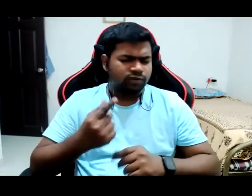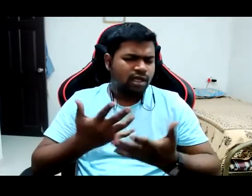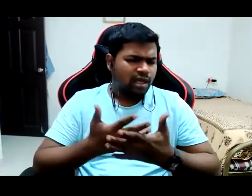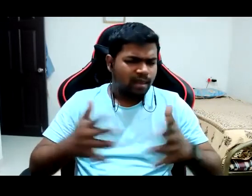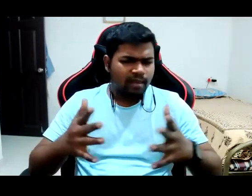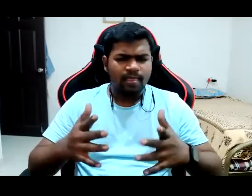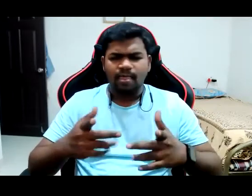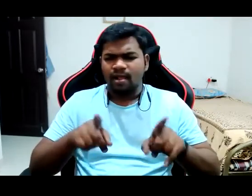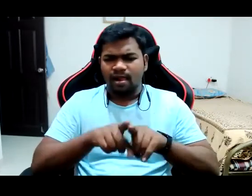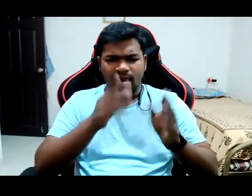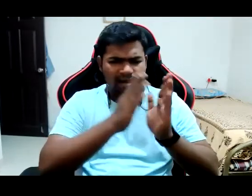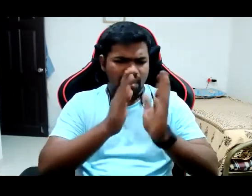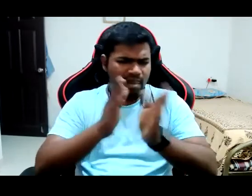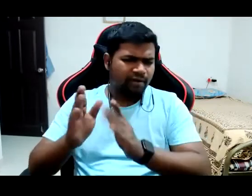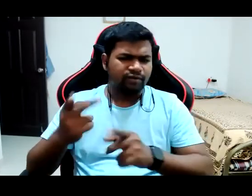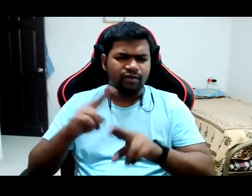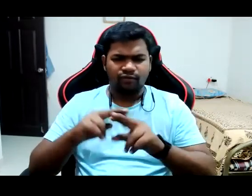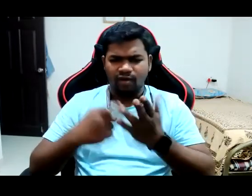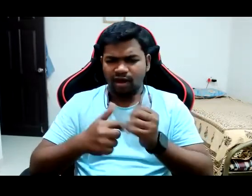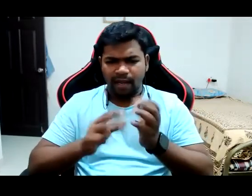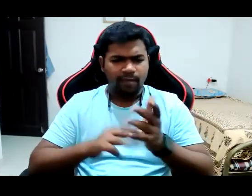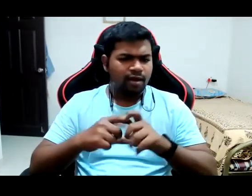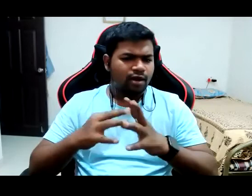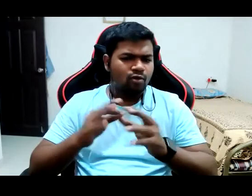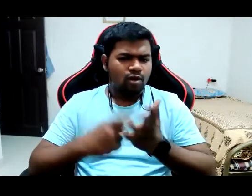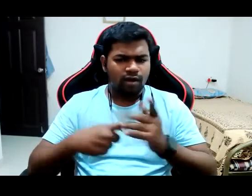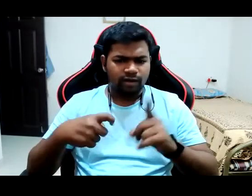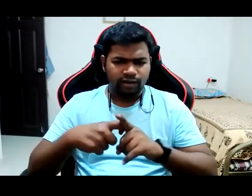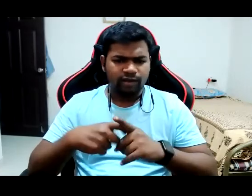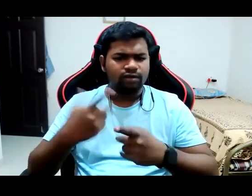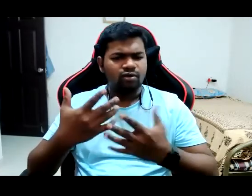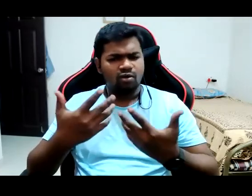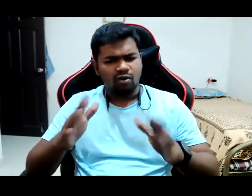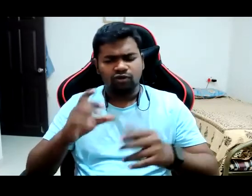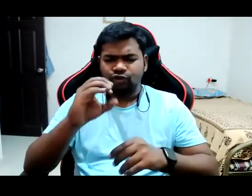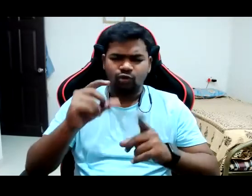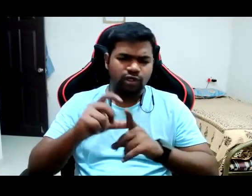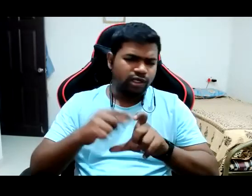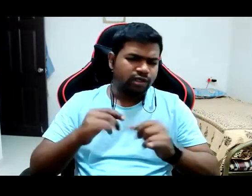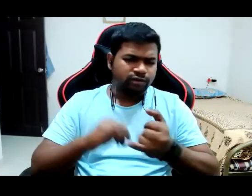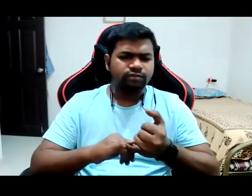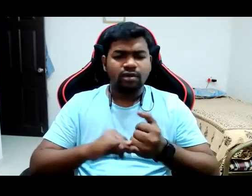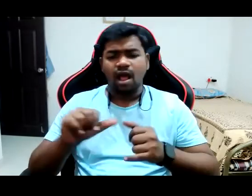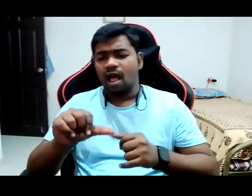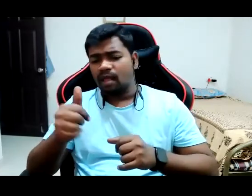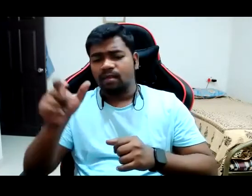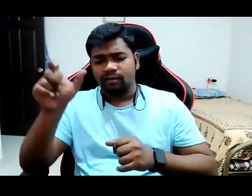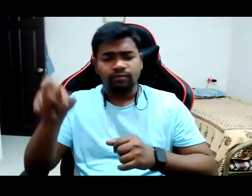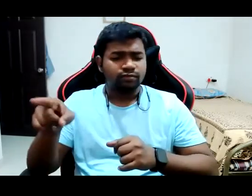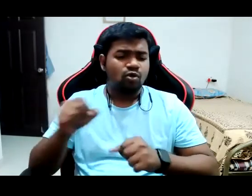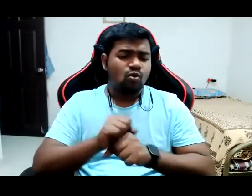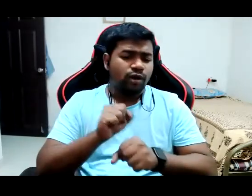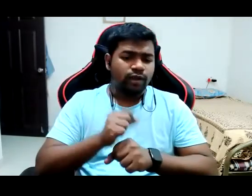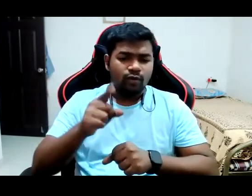frameworks, or open source code in your projects. And I mean, of course, the only exception would be working on a project